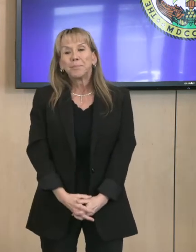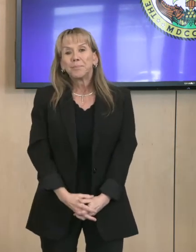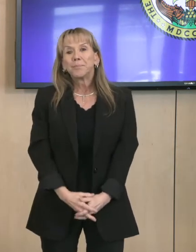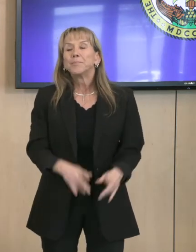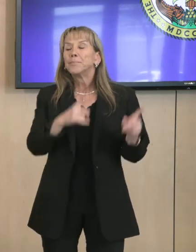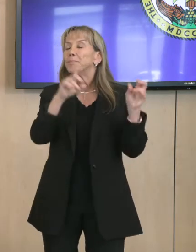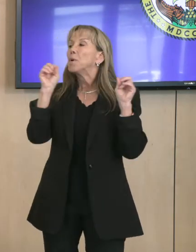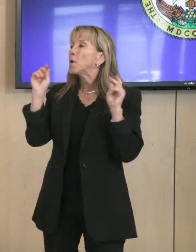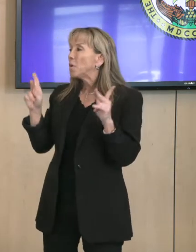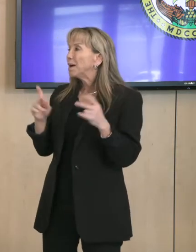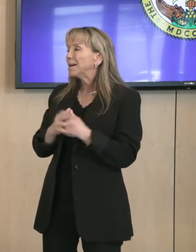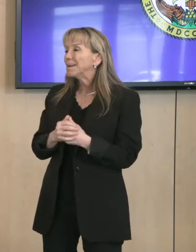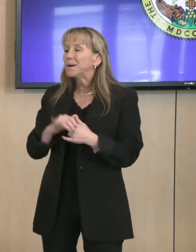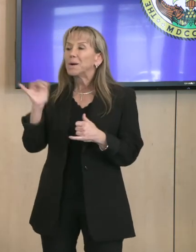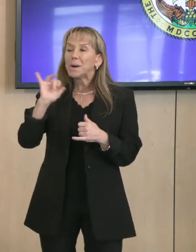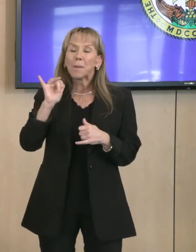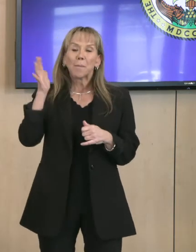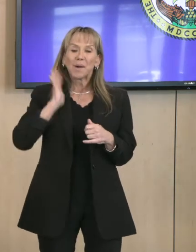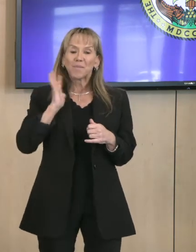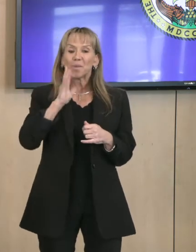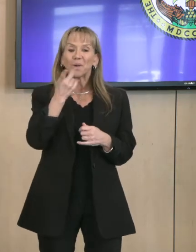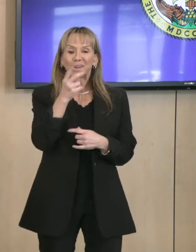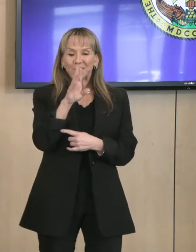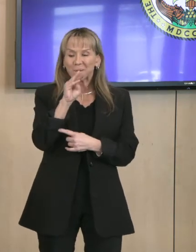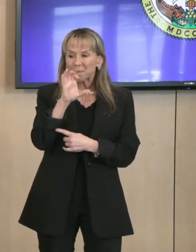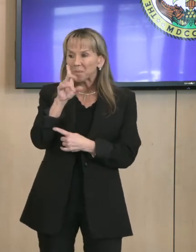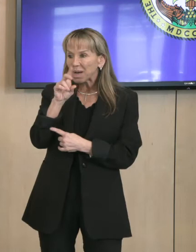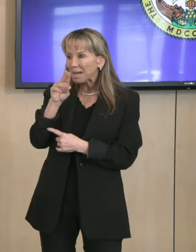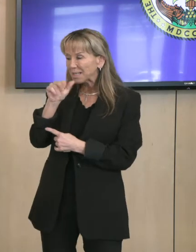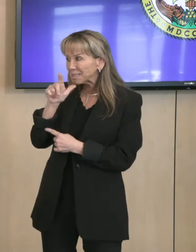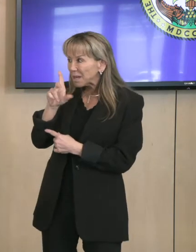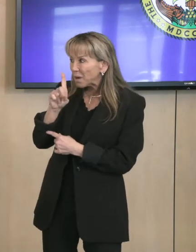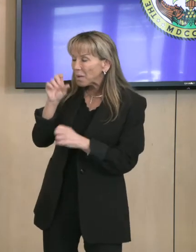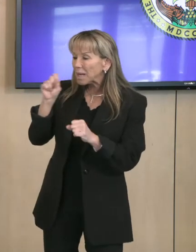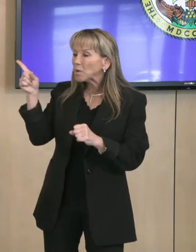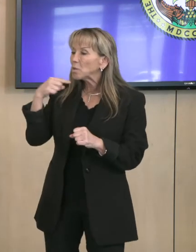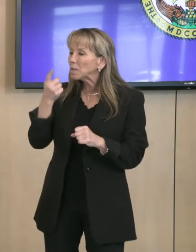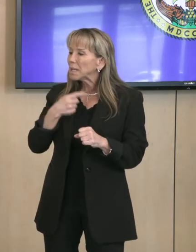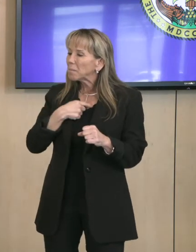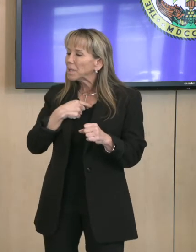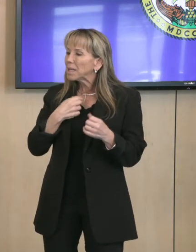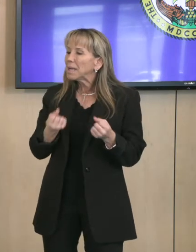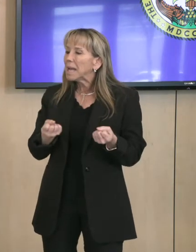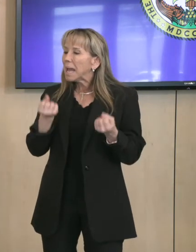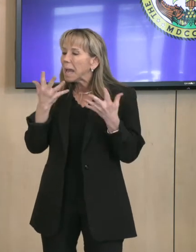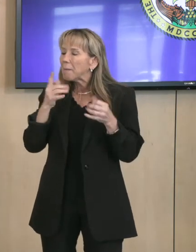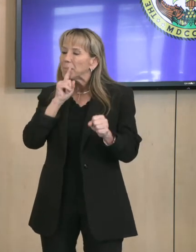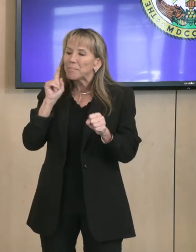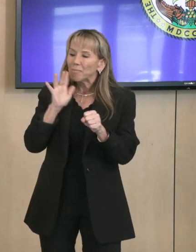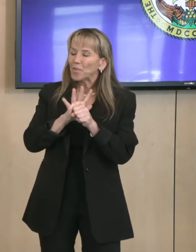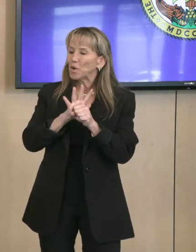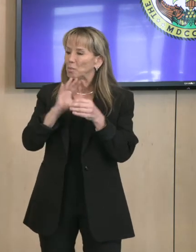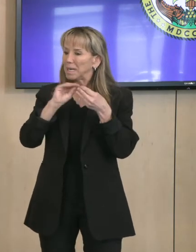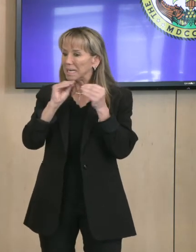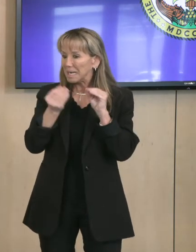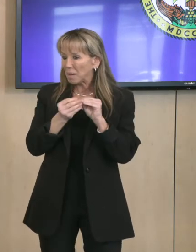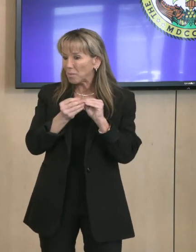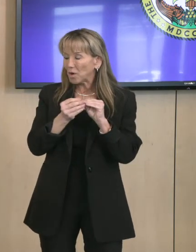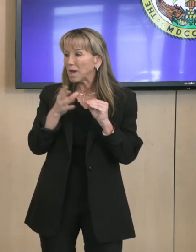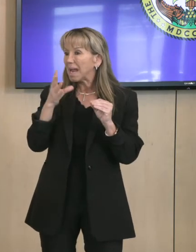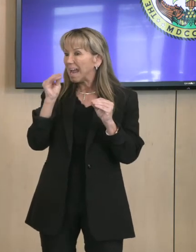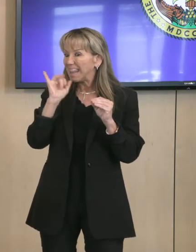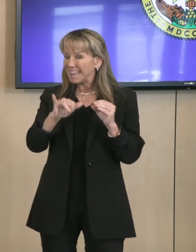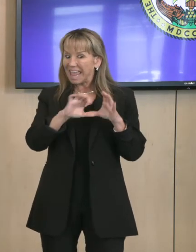All right. As you have in the past, Dr. McDonald, can you at least confirm the number of cases and whether or not there was a death involved in